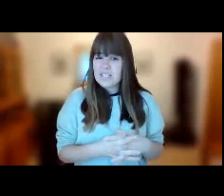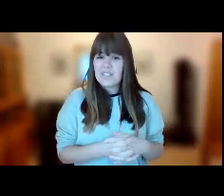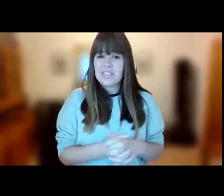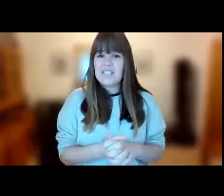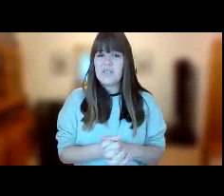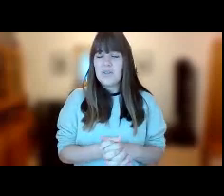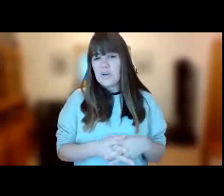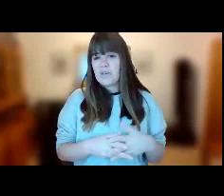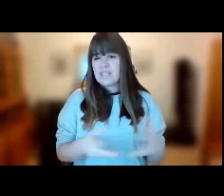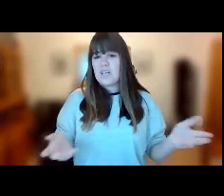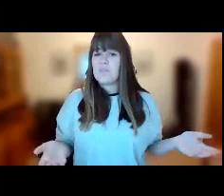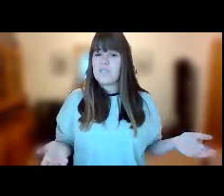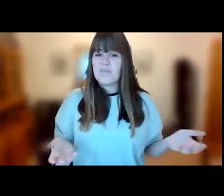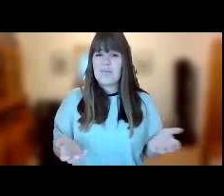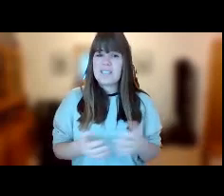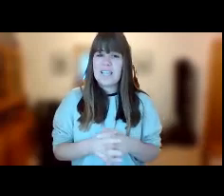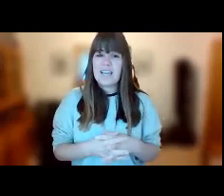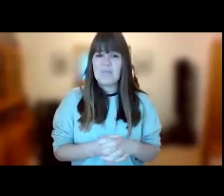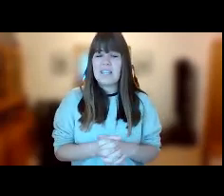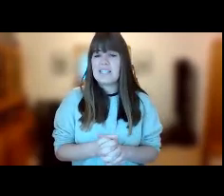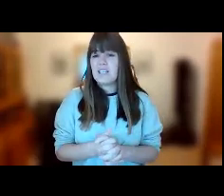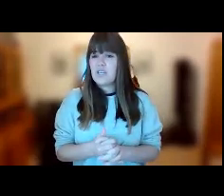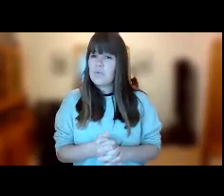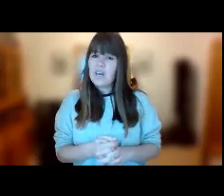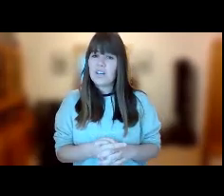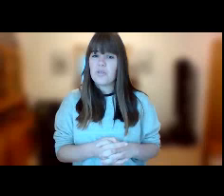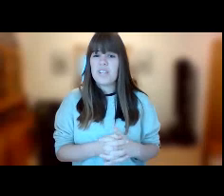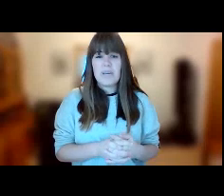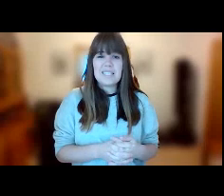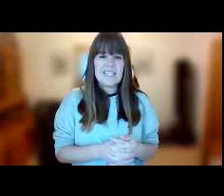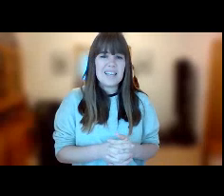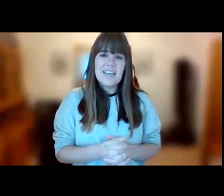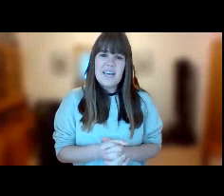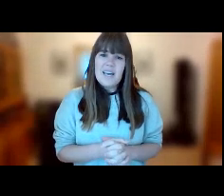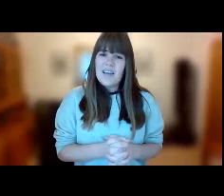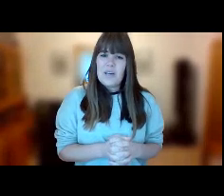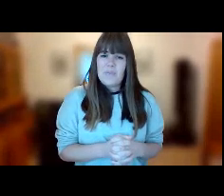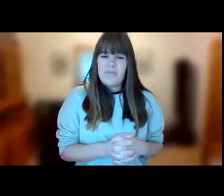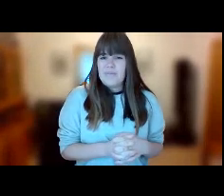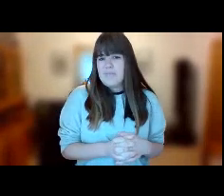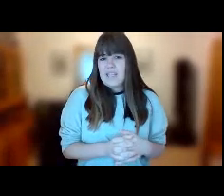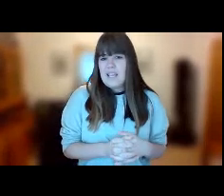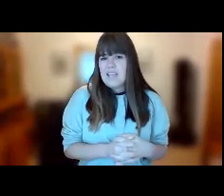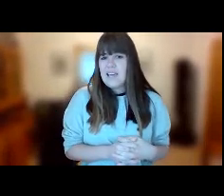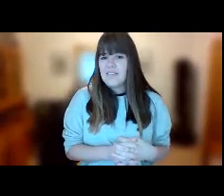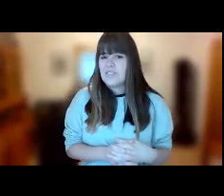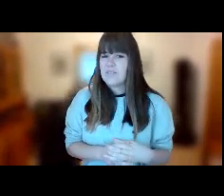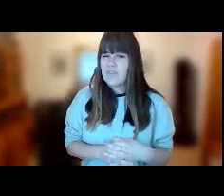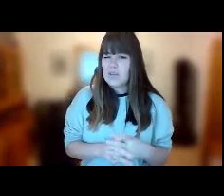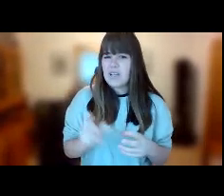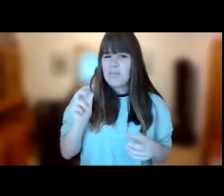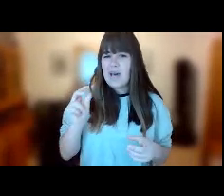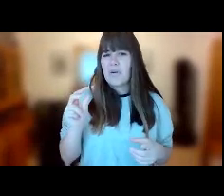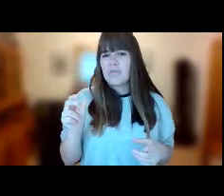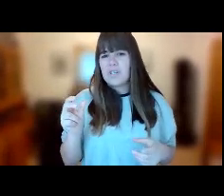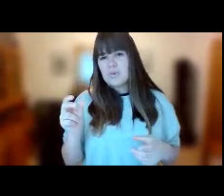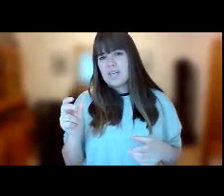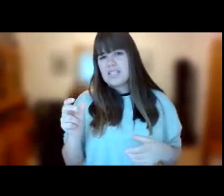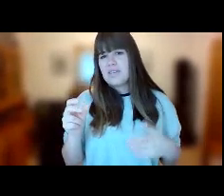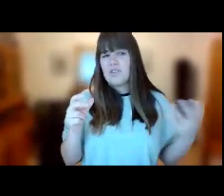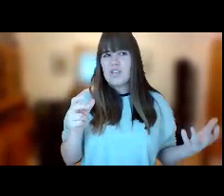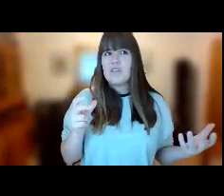feel excluded, or examples that you've maybe seen in places that you work or in the media. And yeah, just thinking about the power